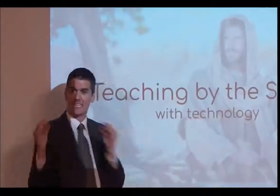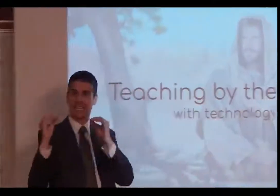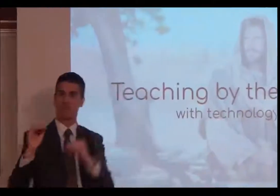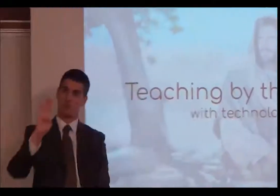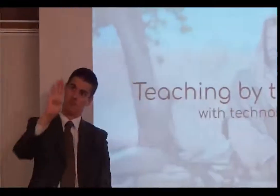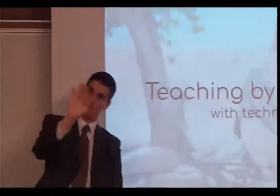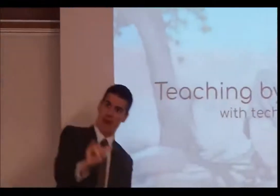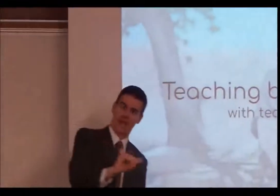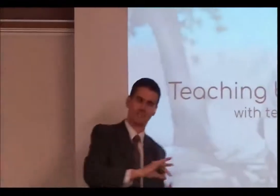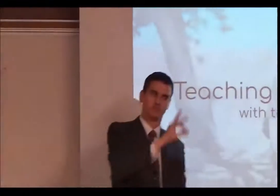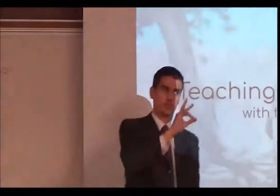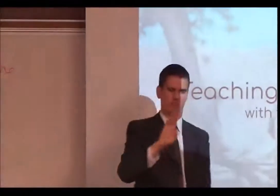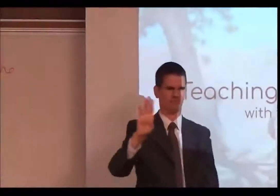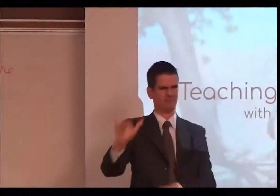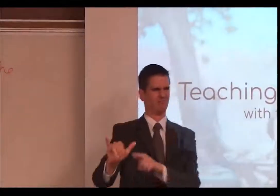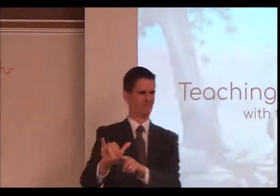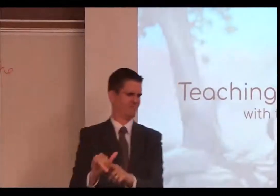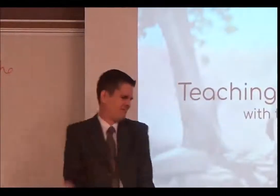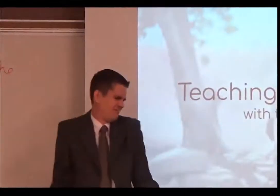right here? Teaching by the Spirit.